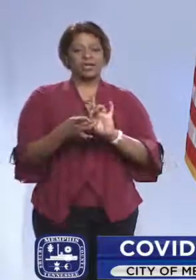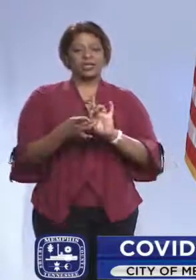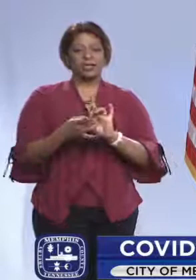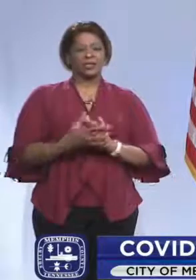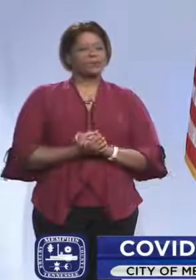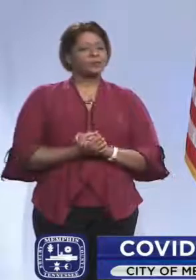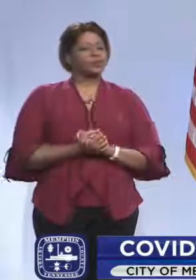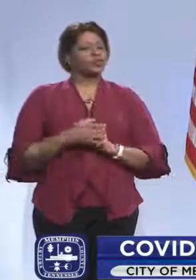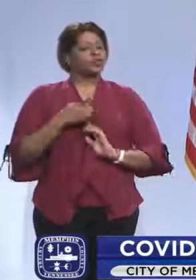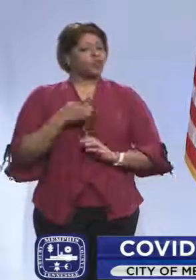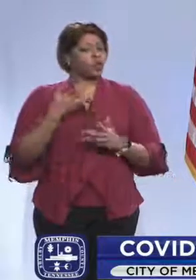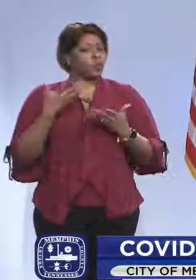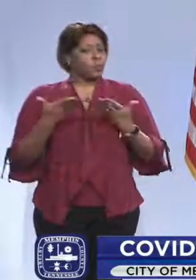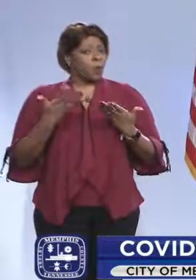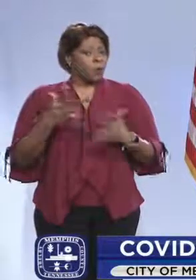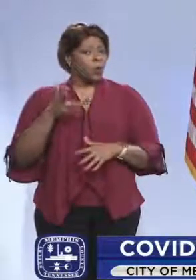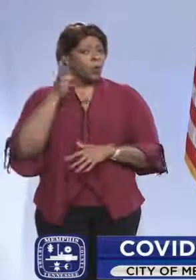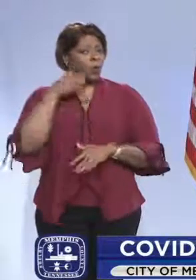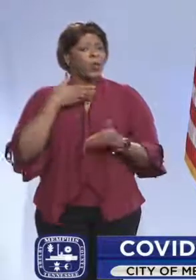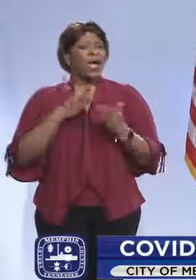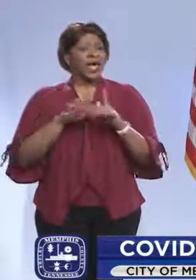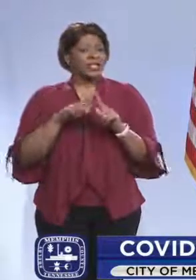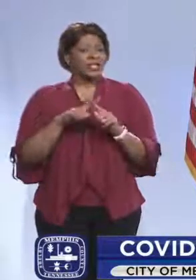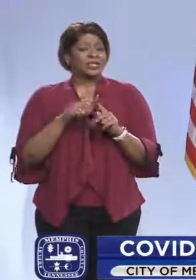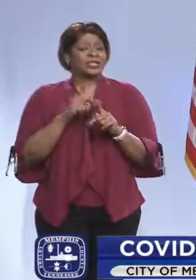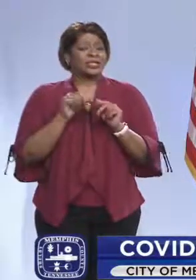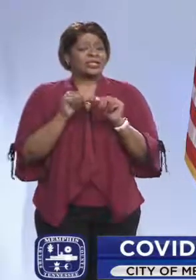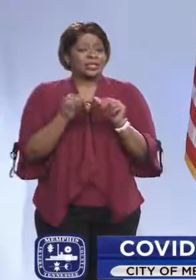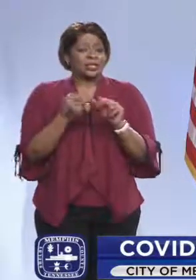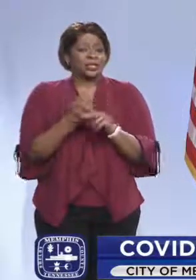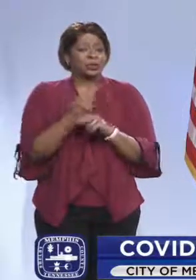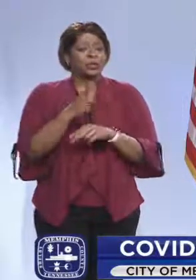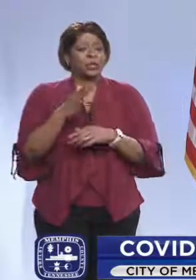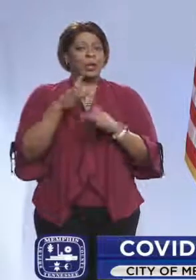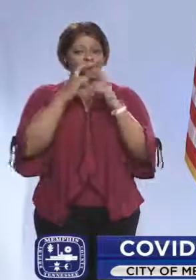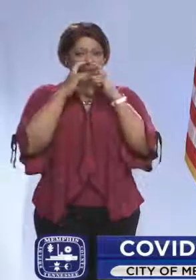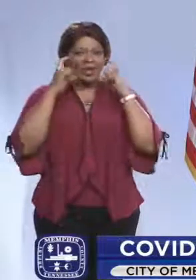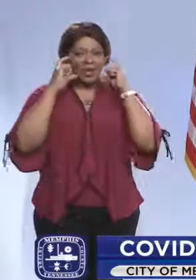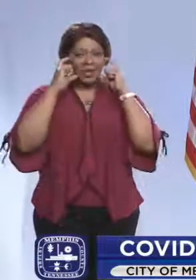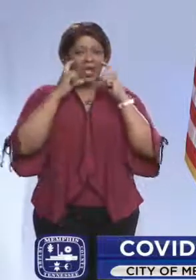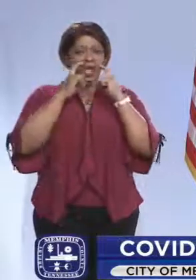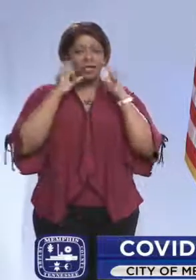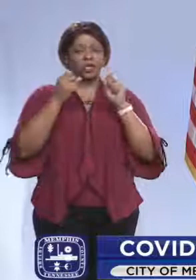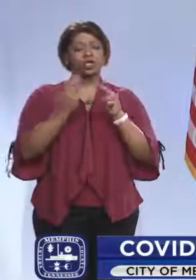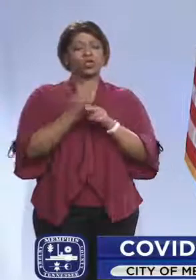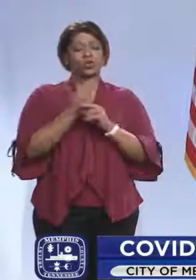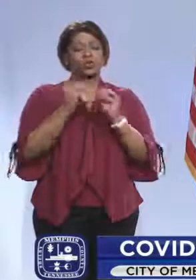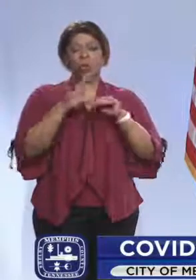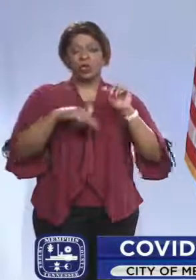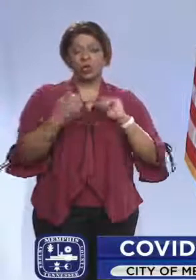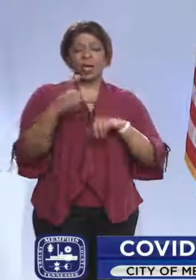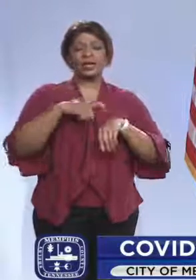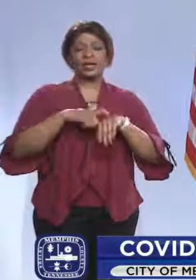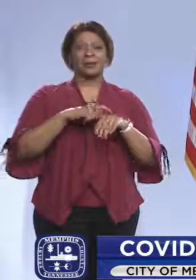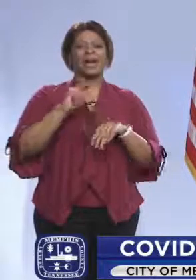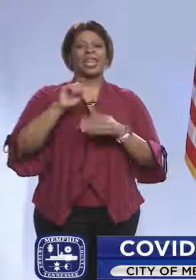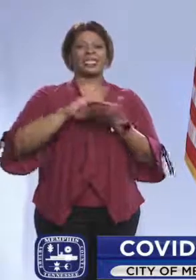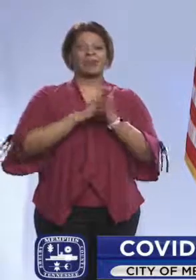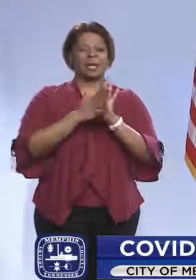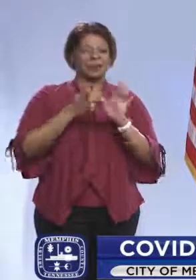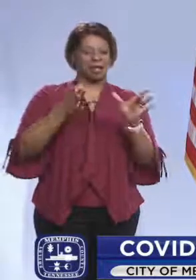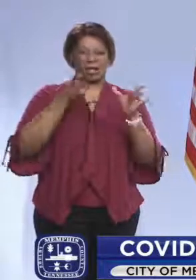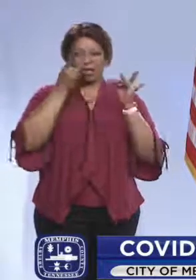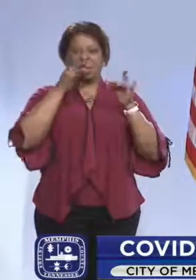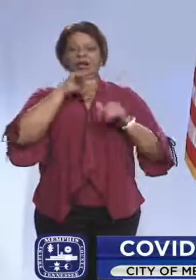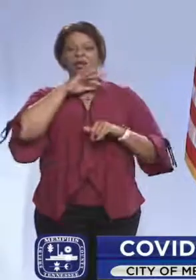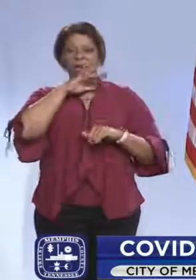you've probably heard, we did ask them to stretch the use of their masks. The masks can be used multiple times unless they become contaminated. And